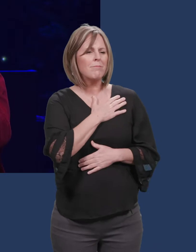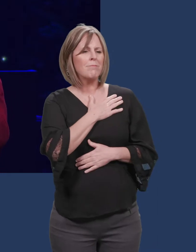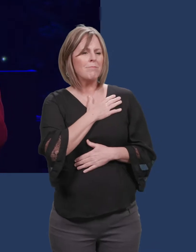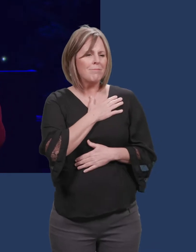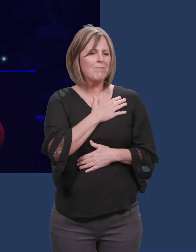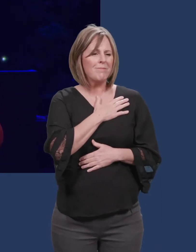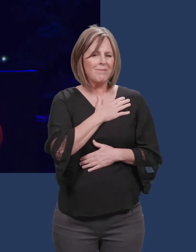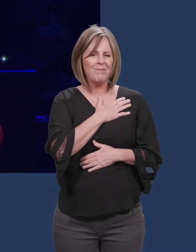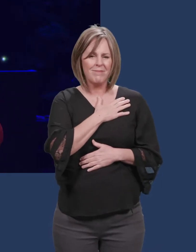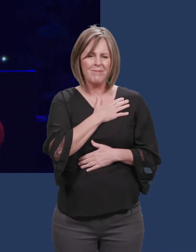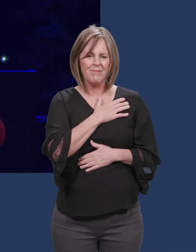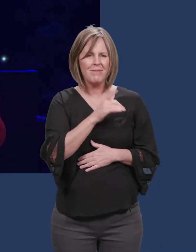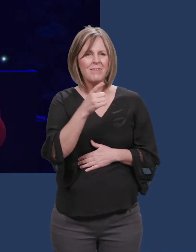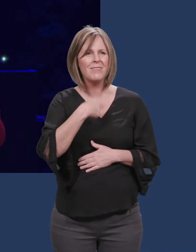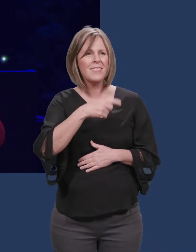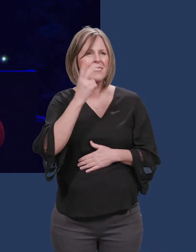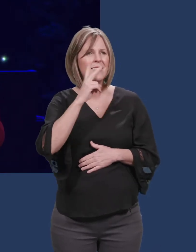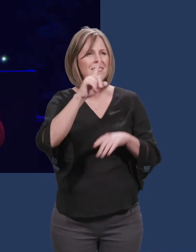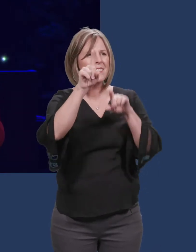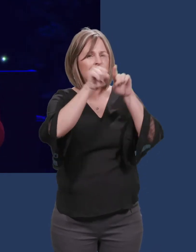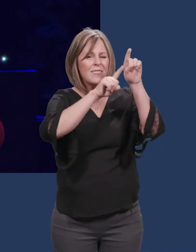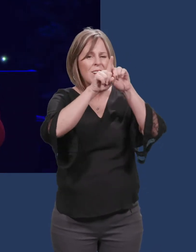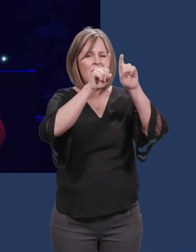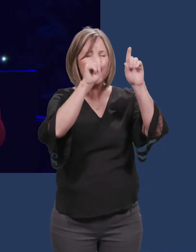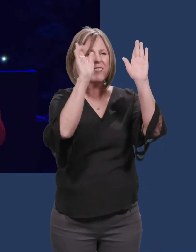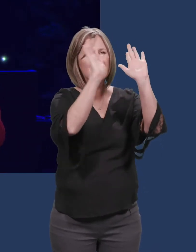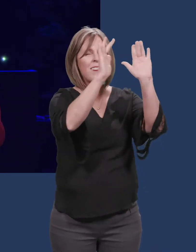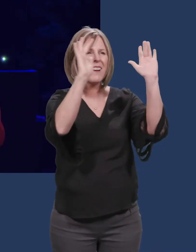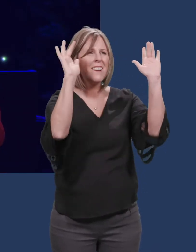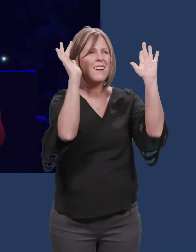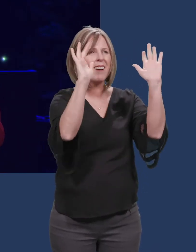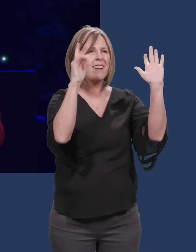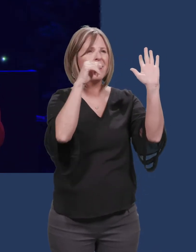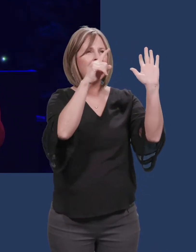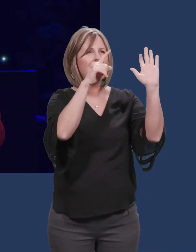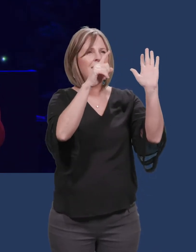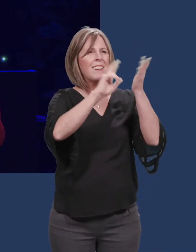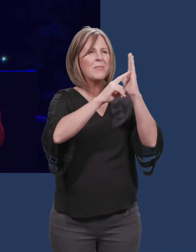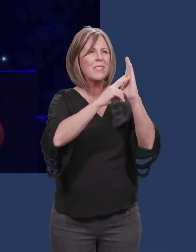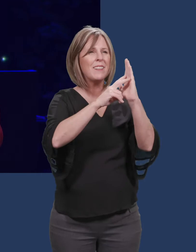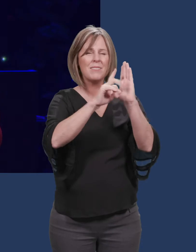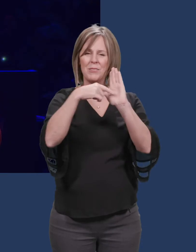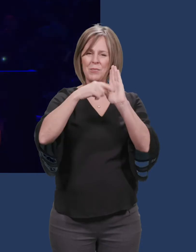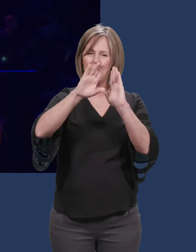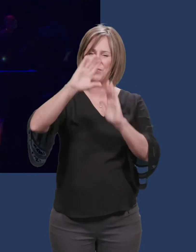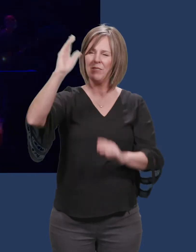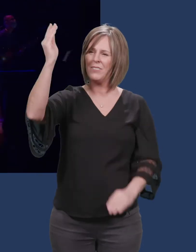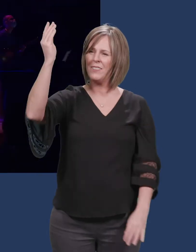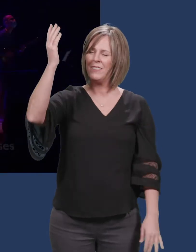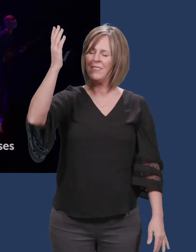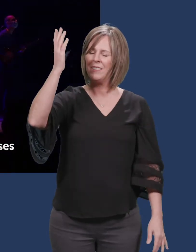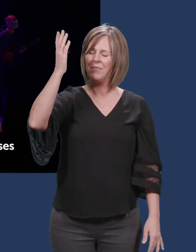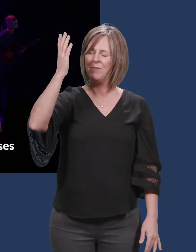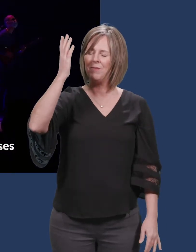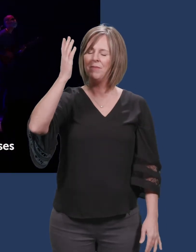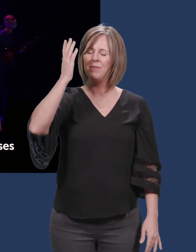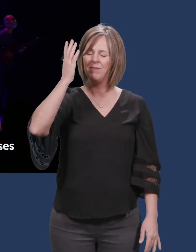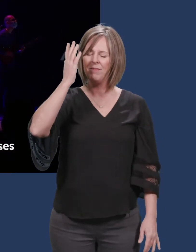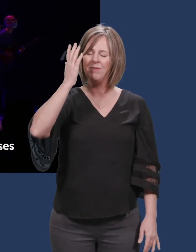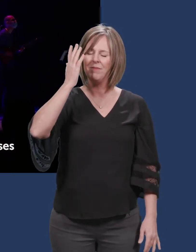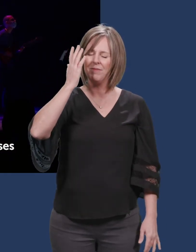Every burning star a signal fire of grace.